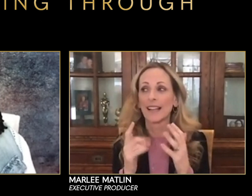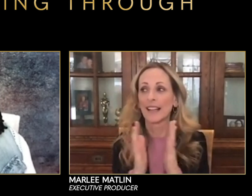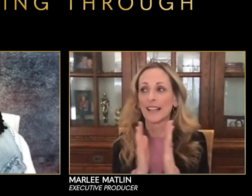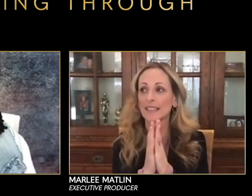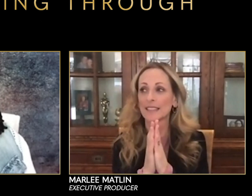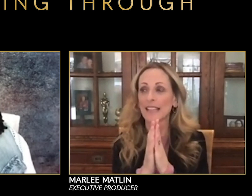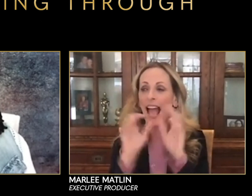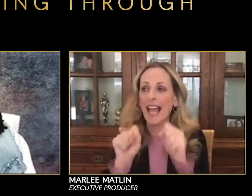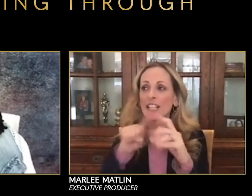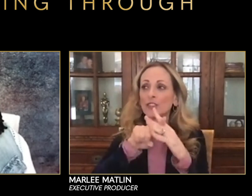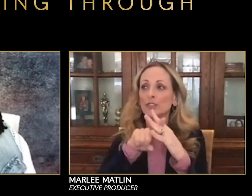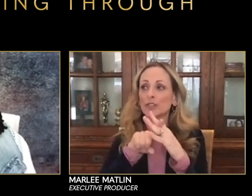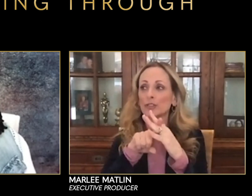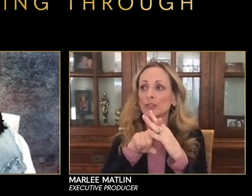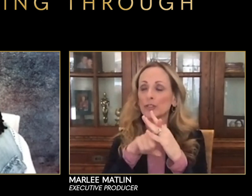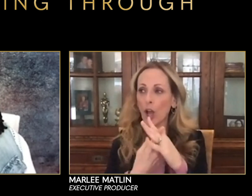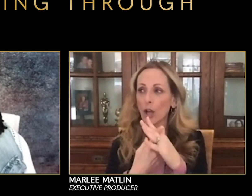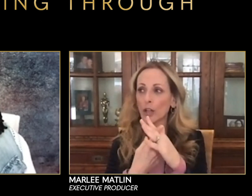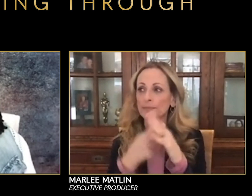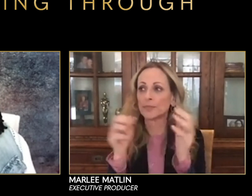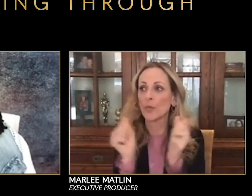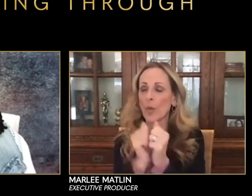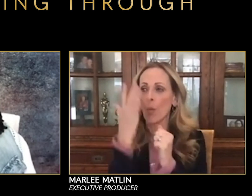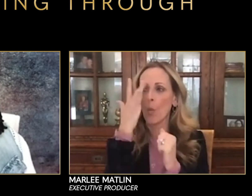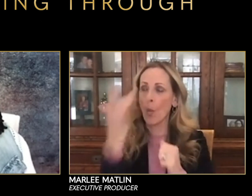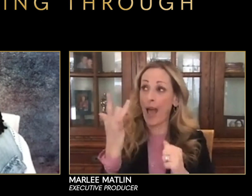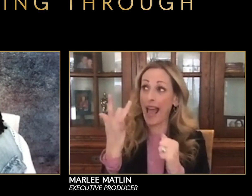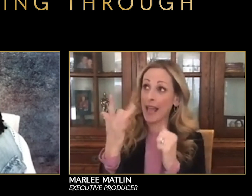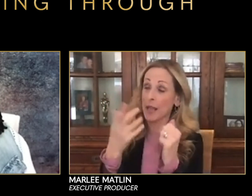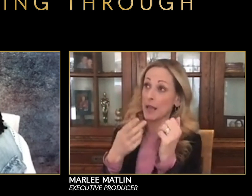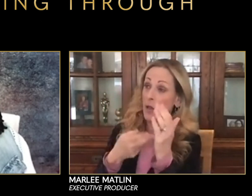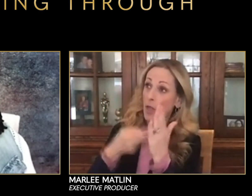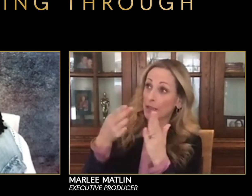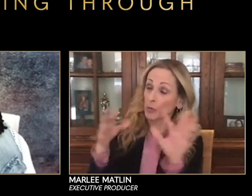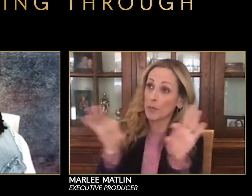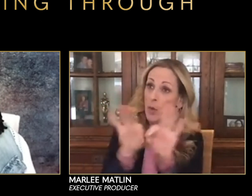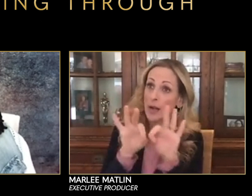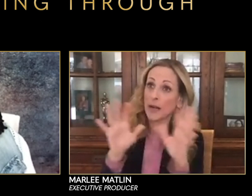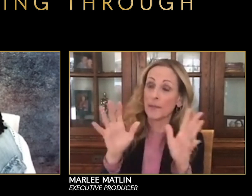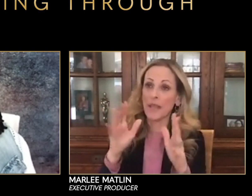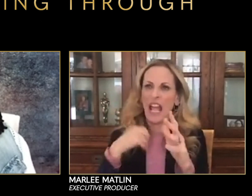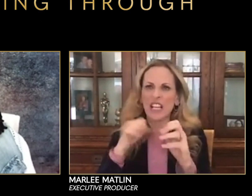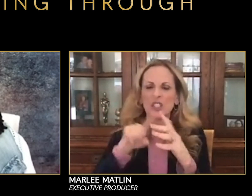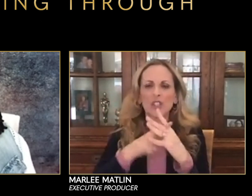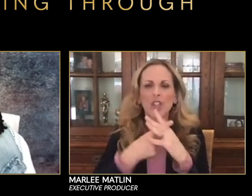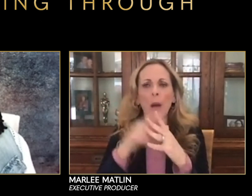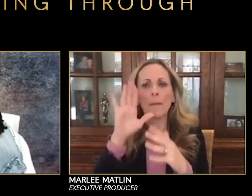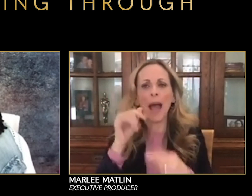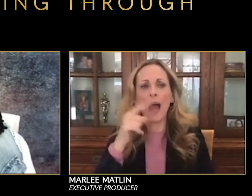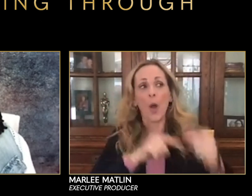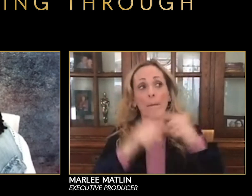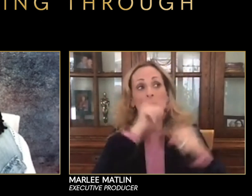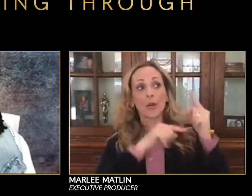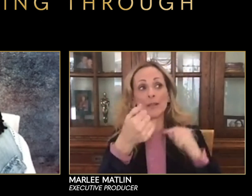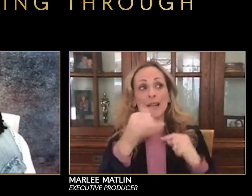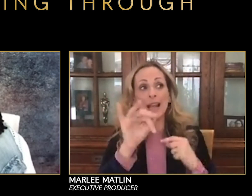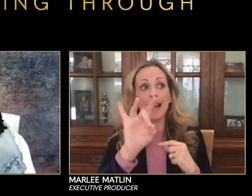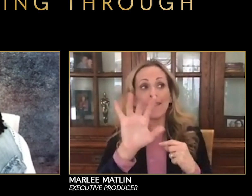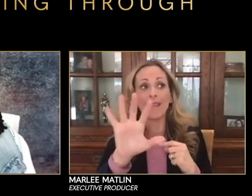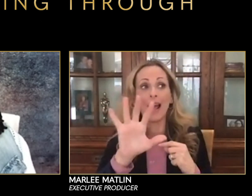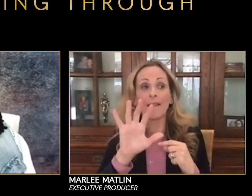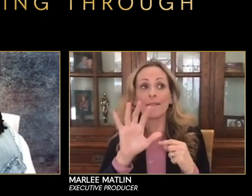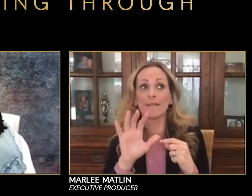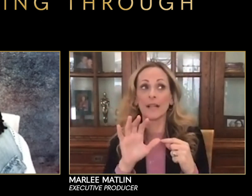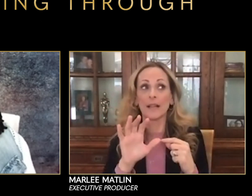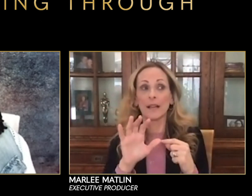in reality, I can start by saying why authenticity is important, because I can